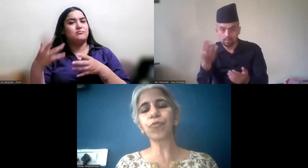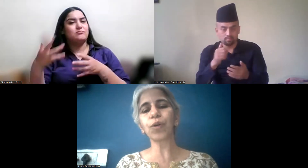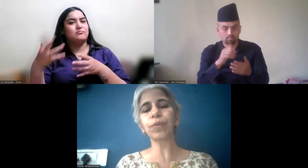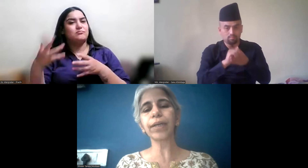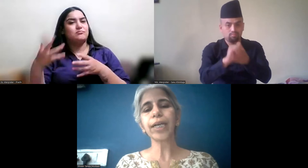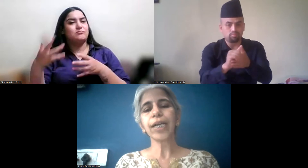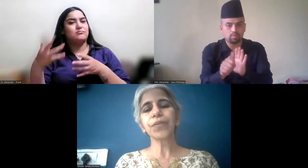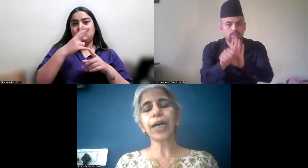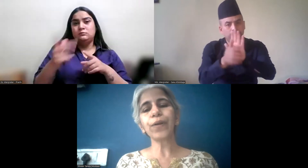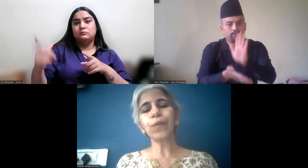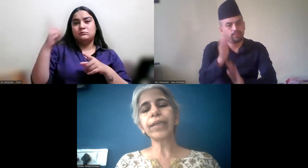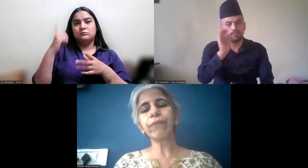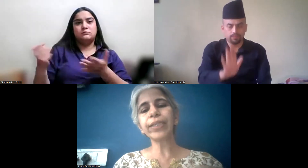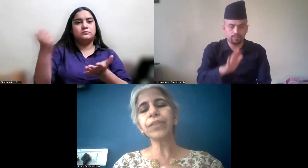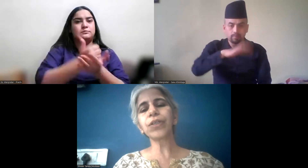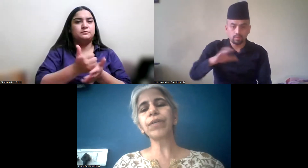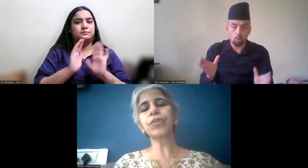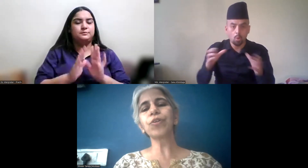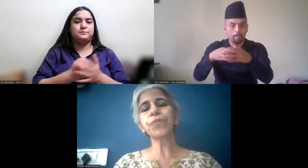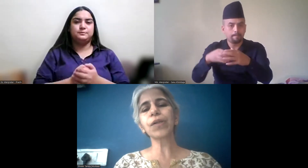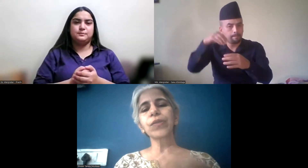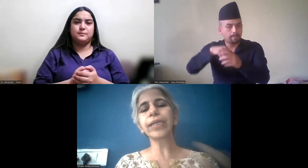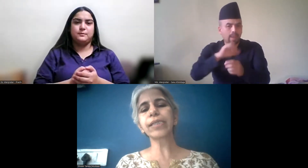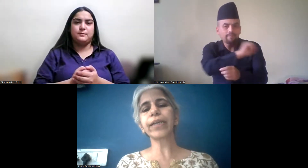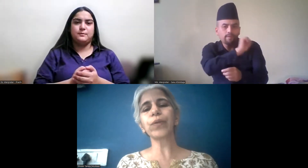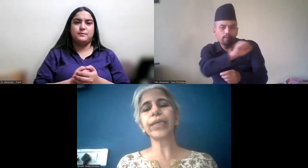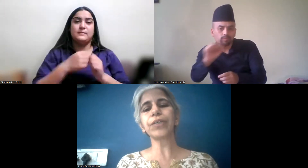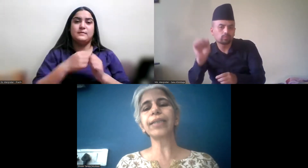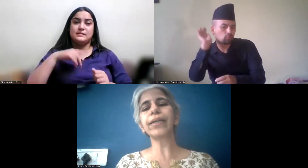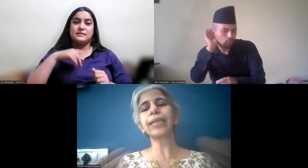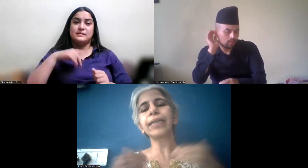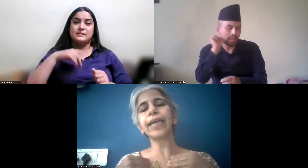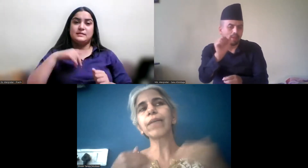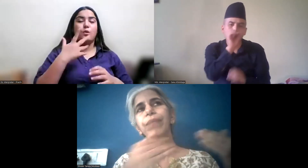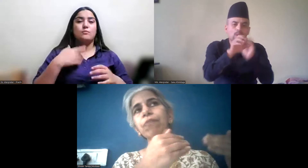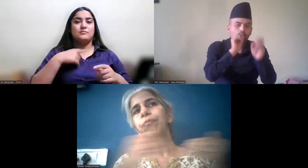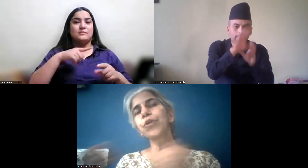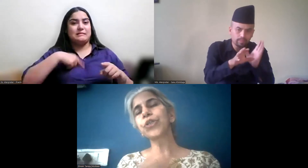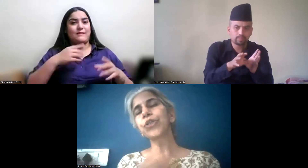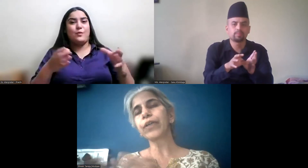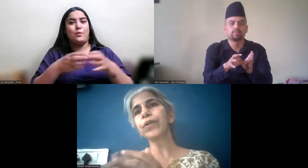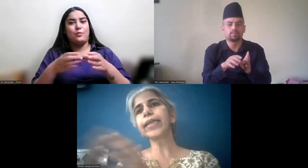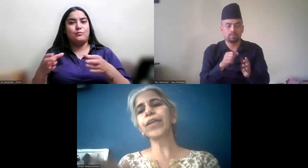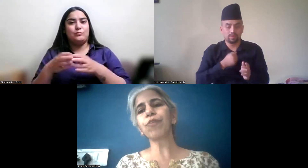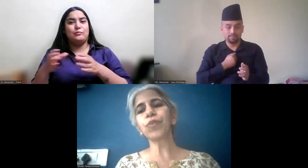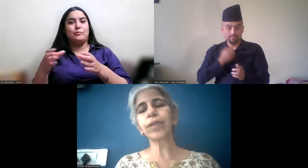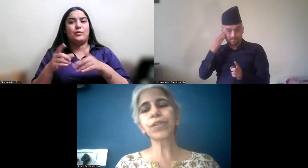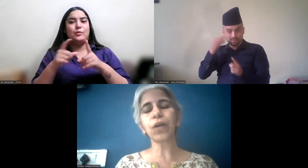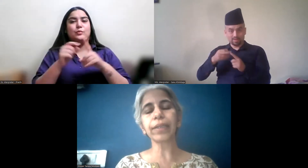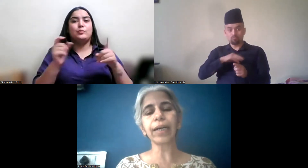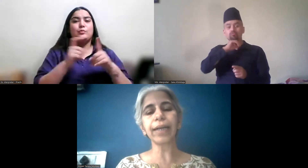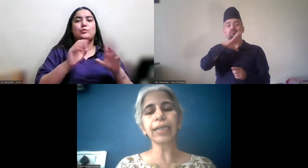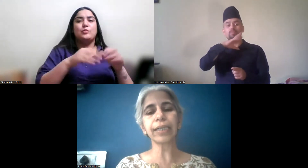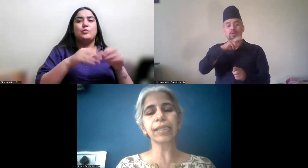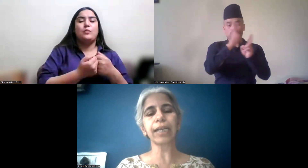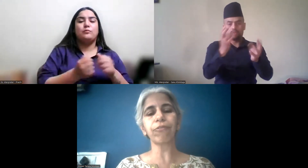view forward. So how do we, within children's groups, also listening to each other rather than taking your focus on